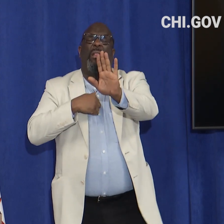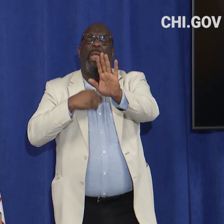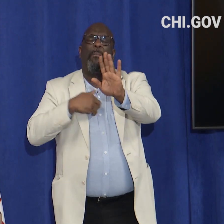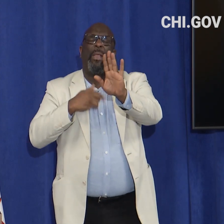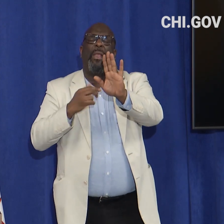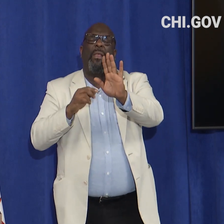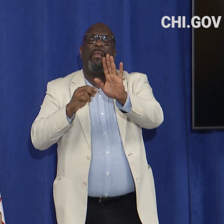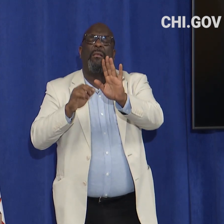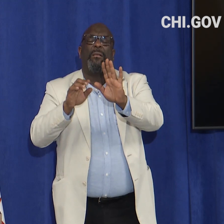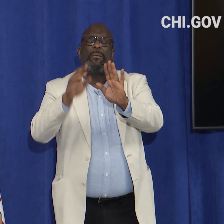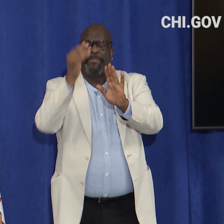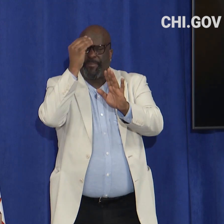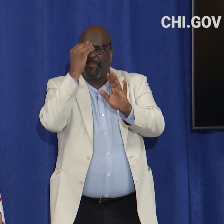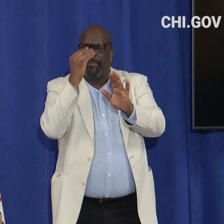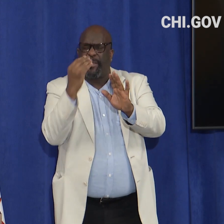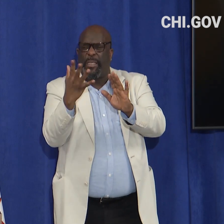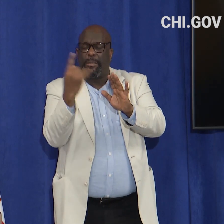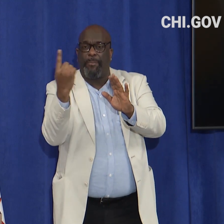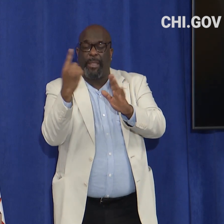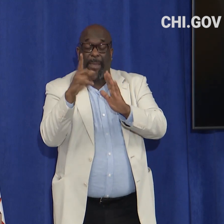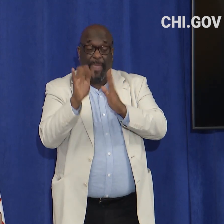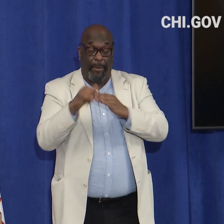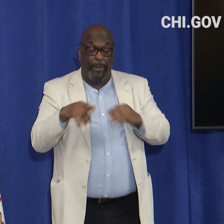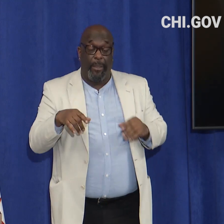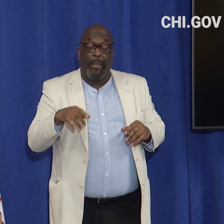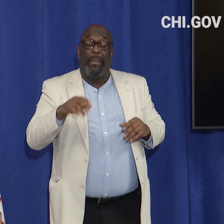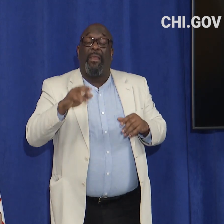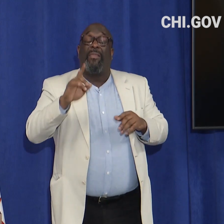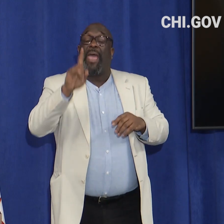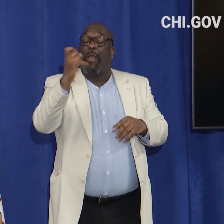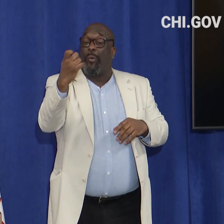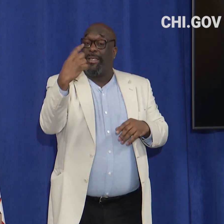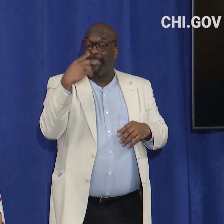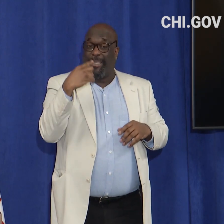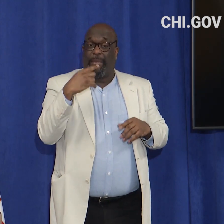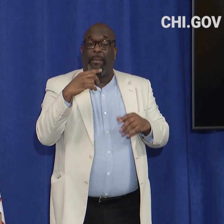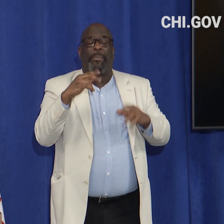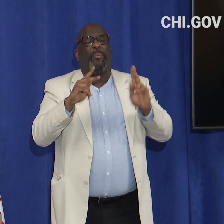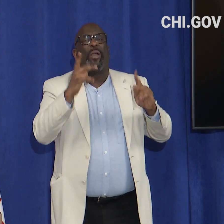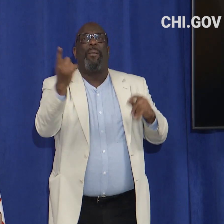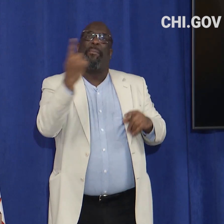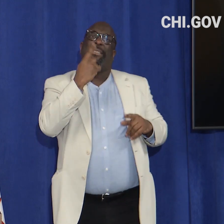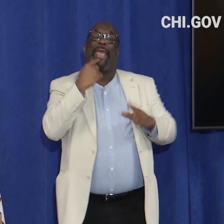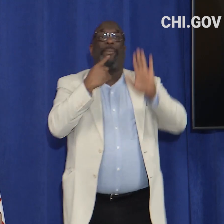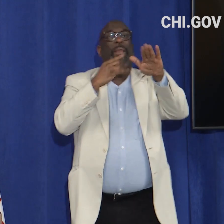of that question. The protesters didn't come to me and say, Mayor,